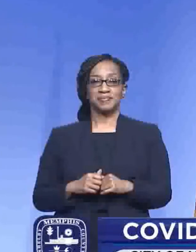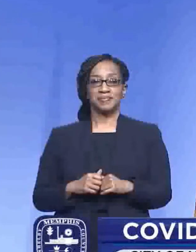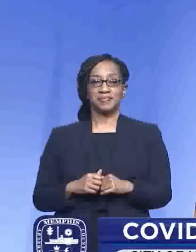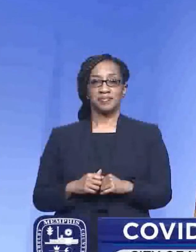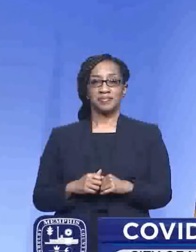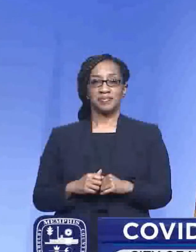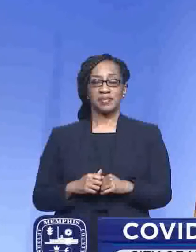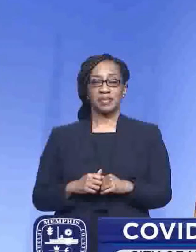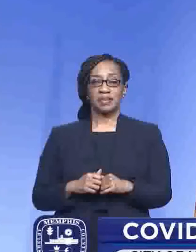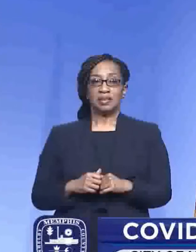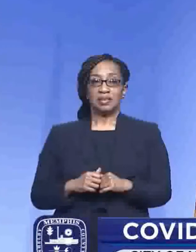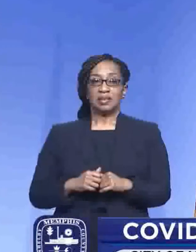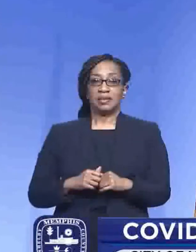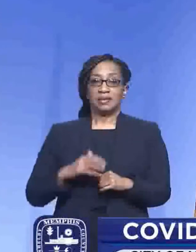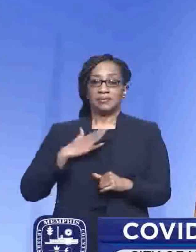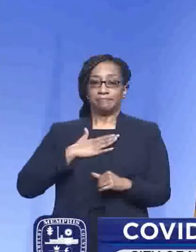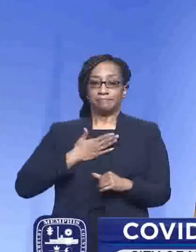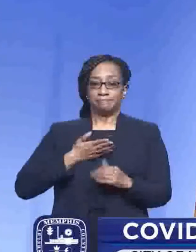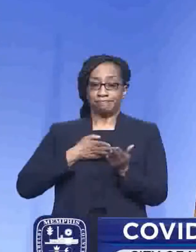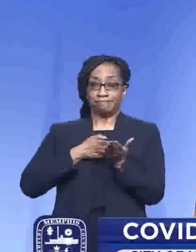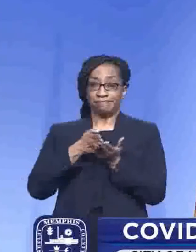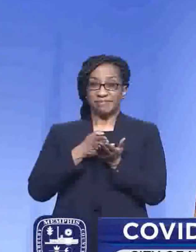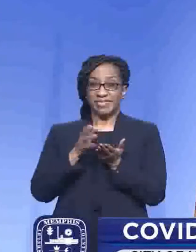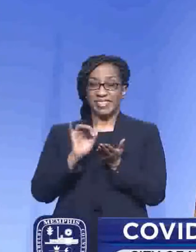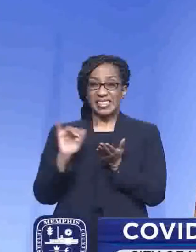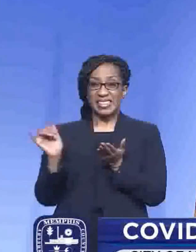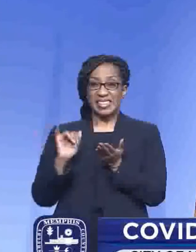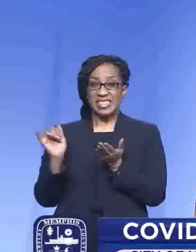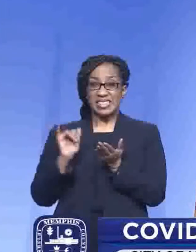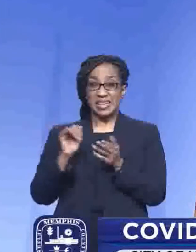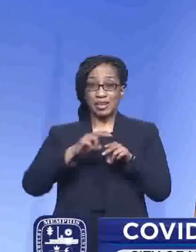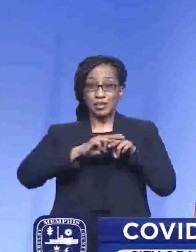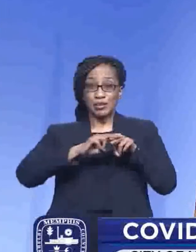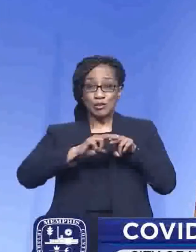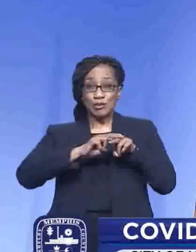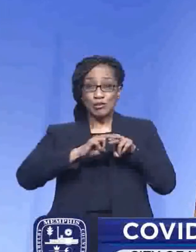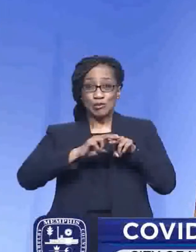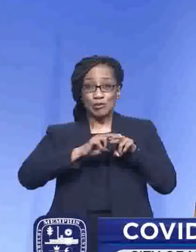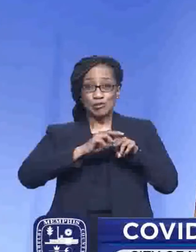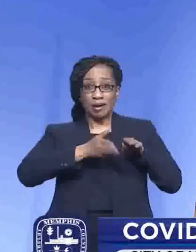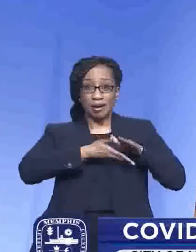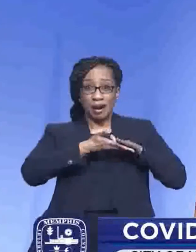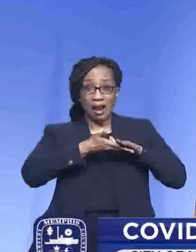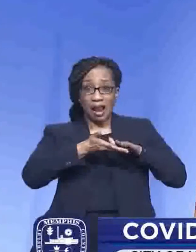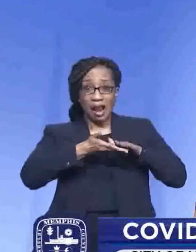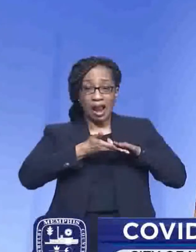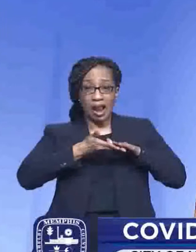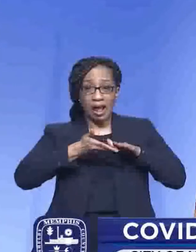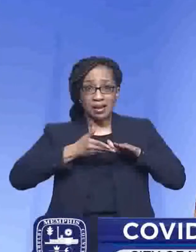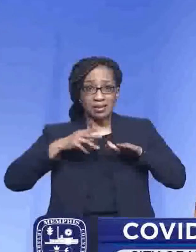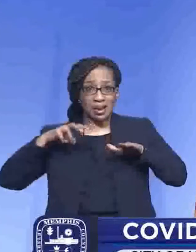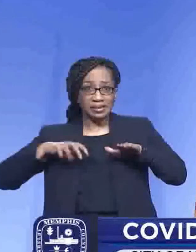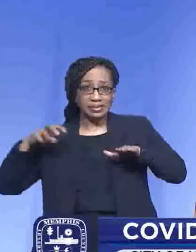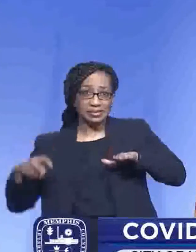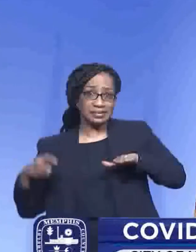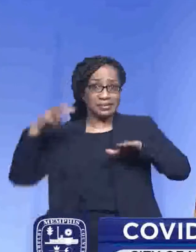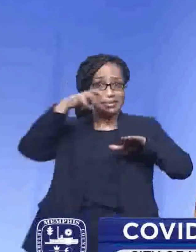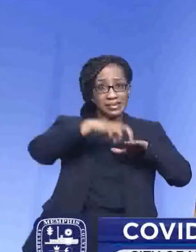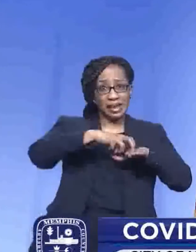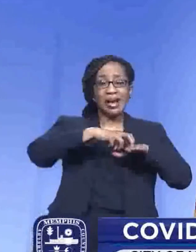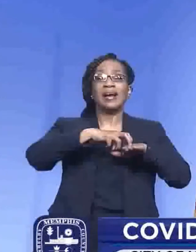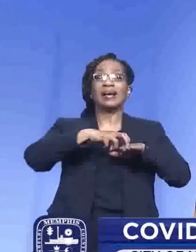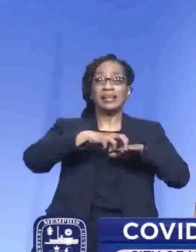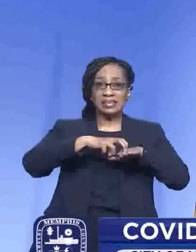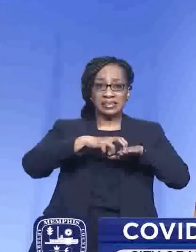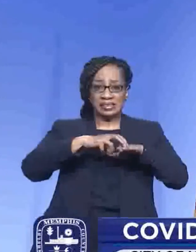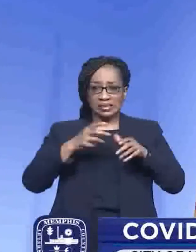To be honest with you, it's a little like jumping on a moving train, taking over as conductor, and